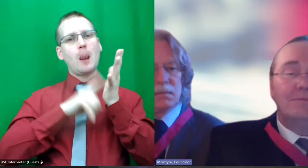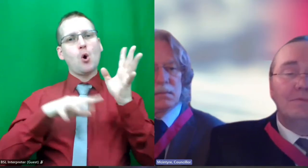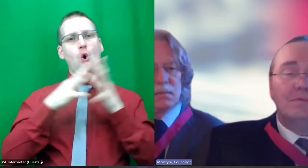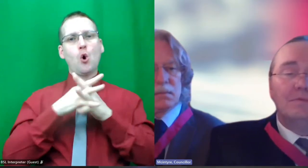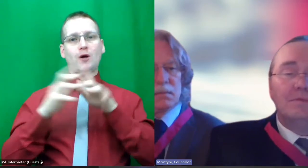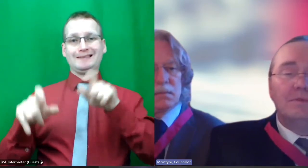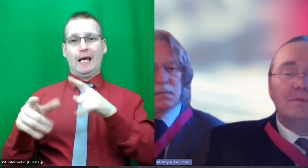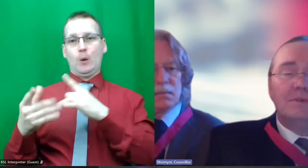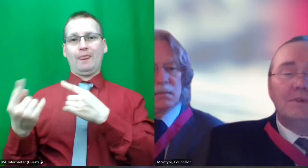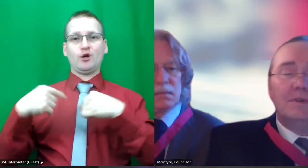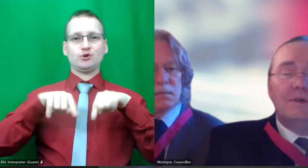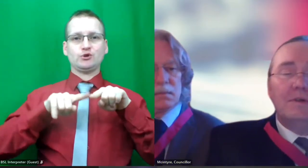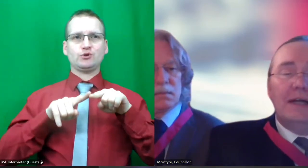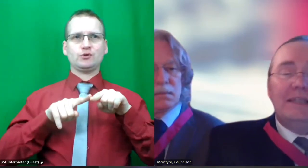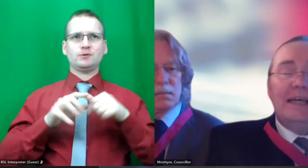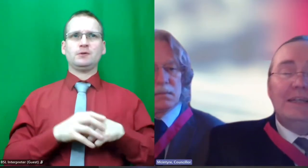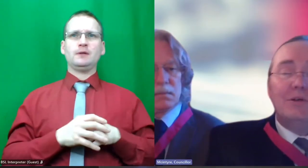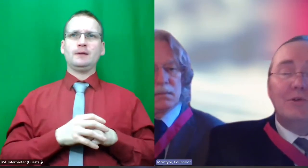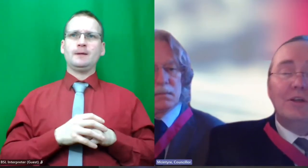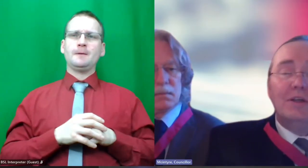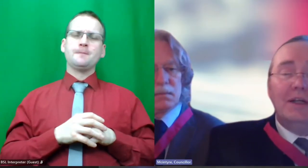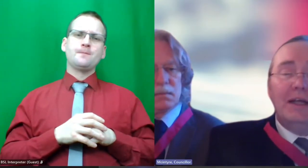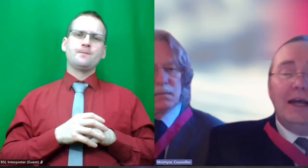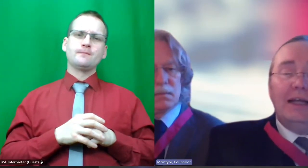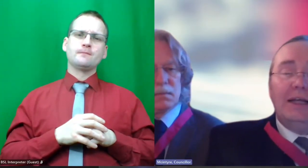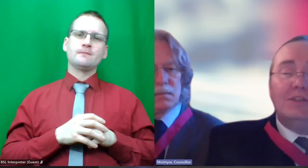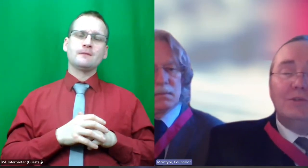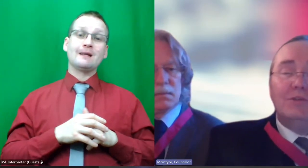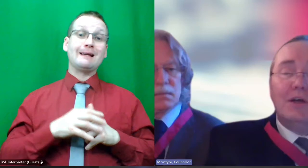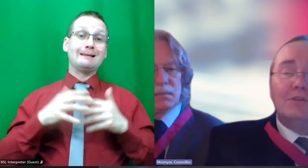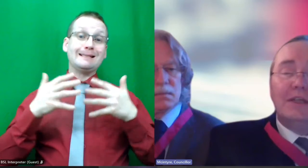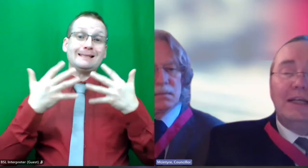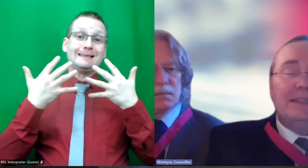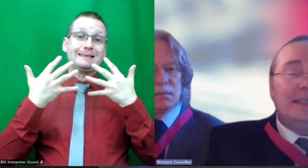us. A decade on, in